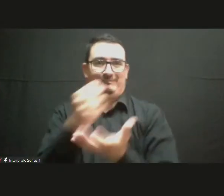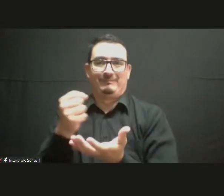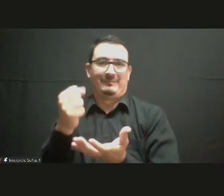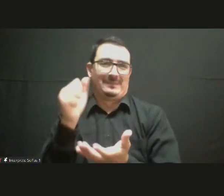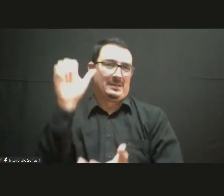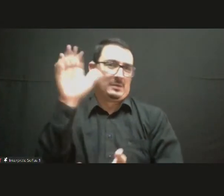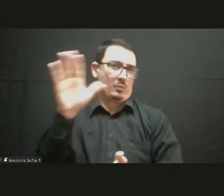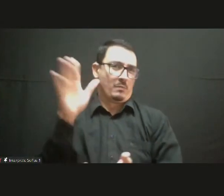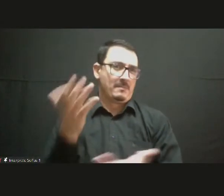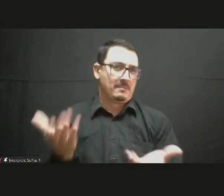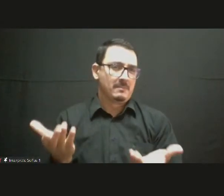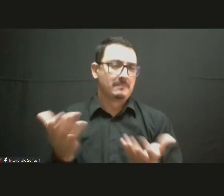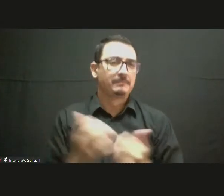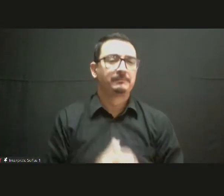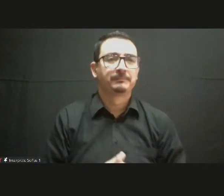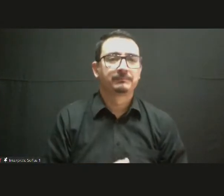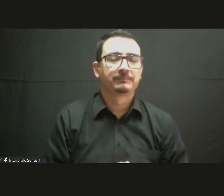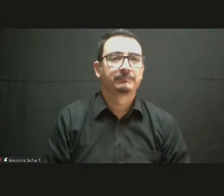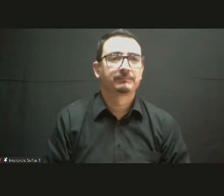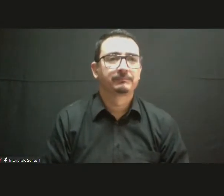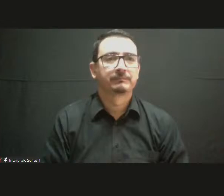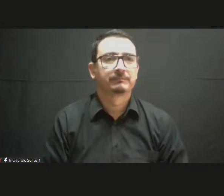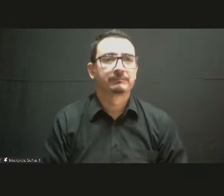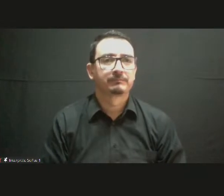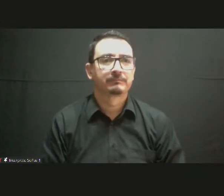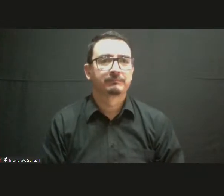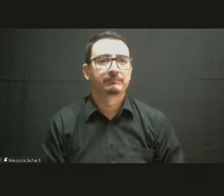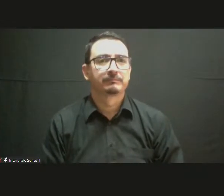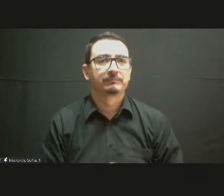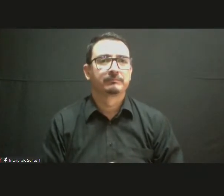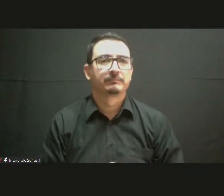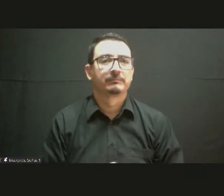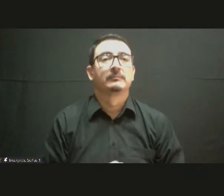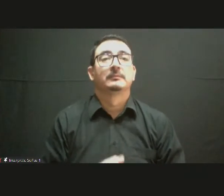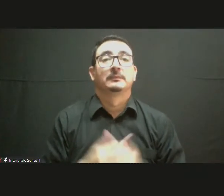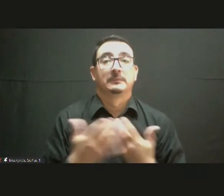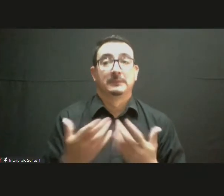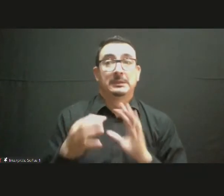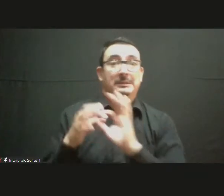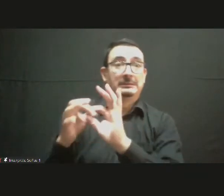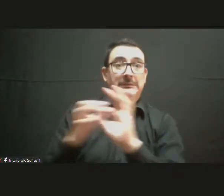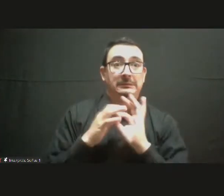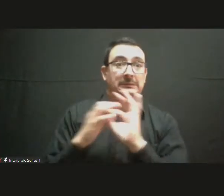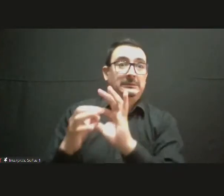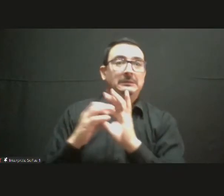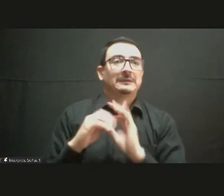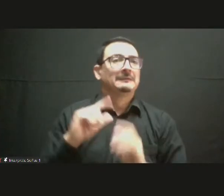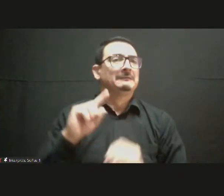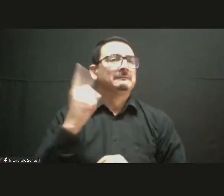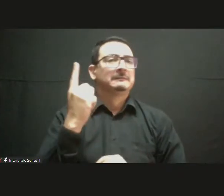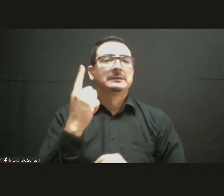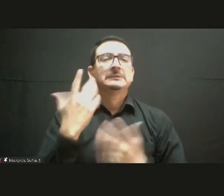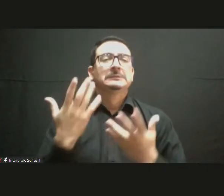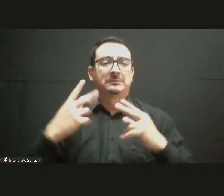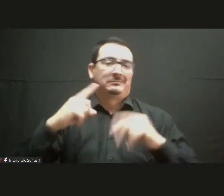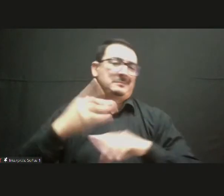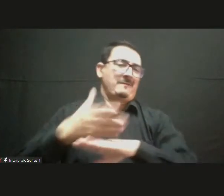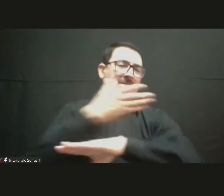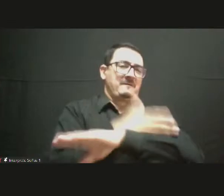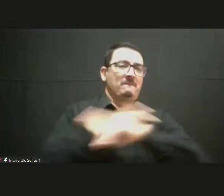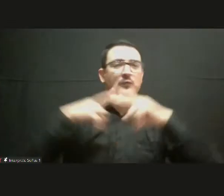audit. This initiative will go a long way, which has in terms